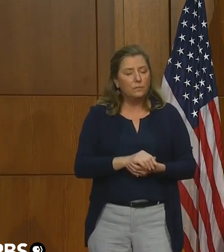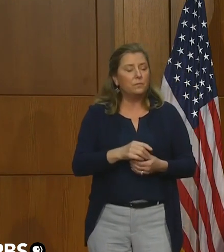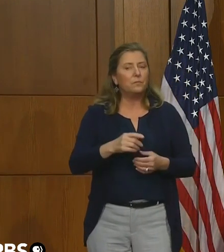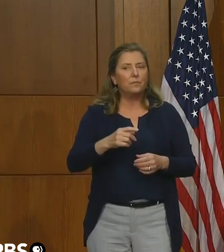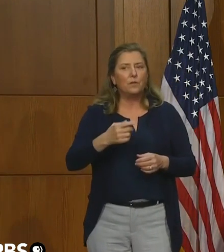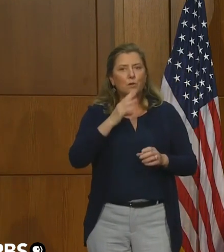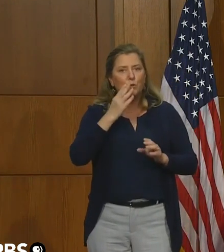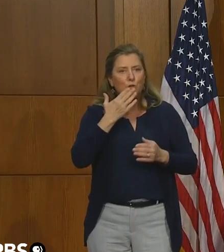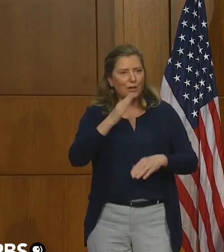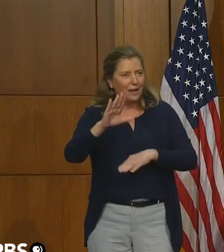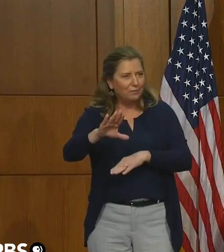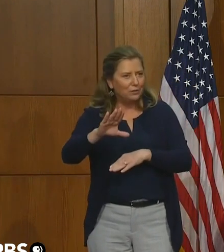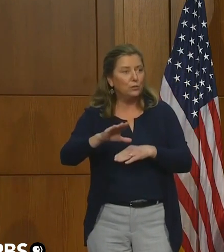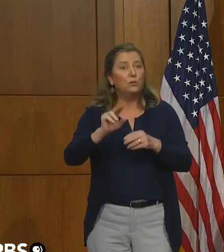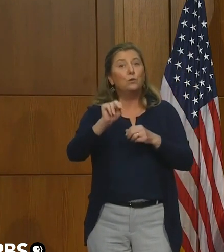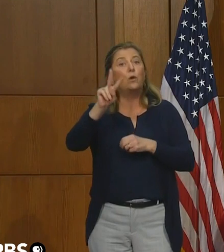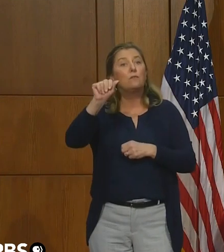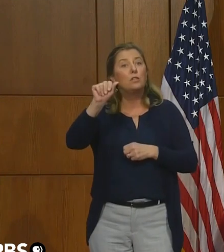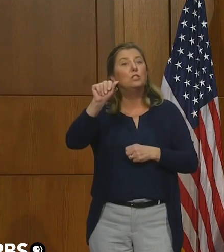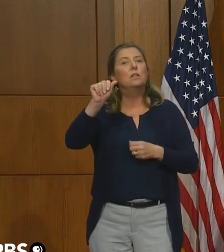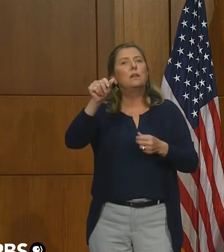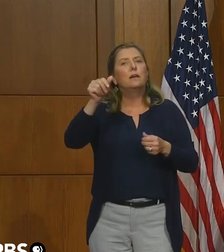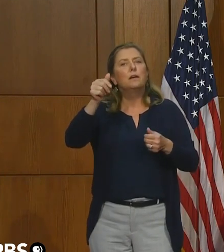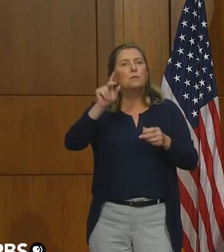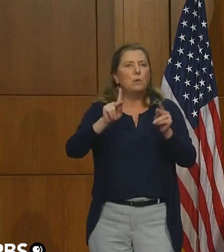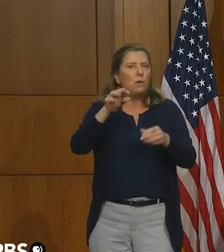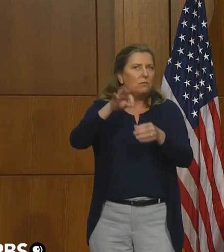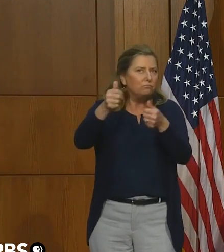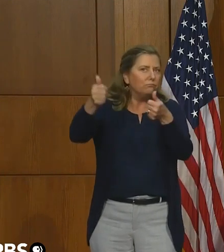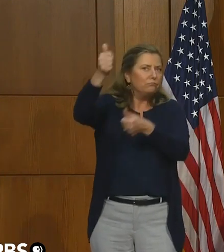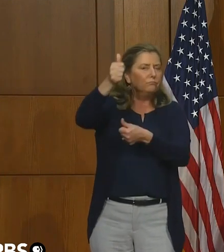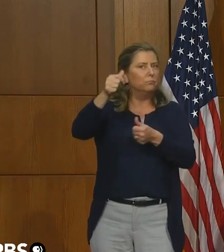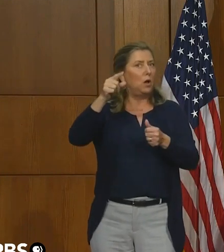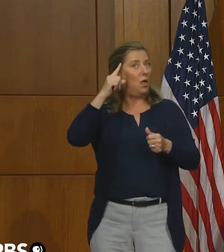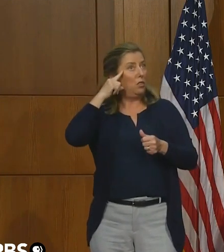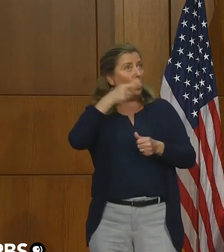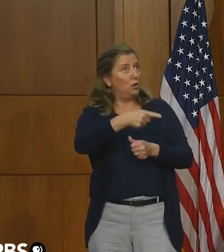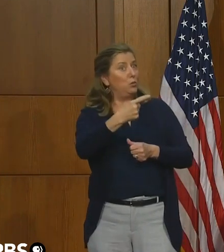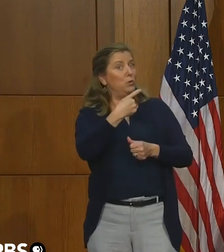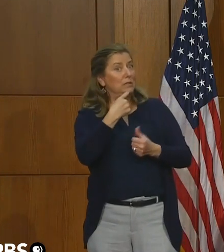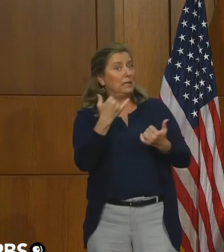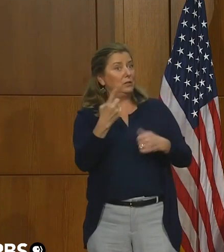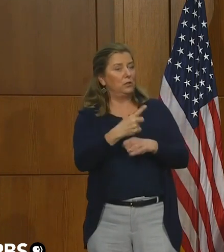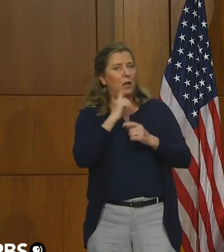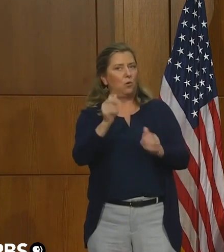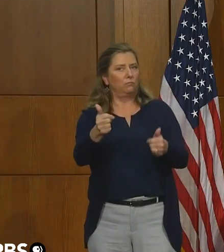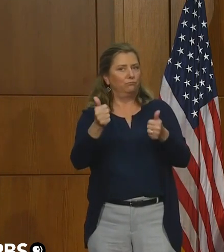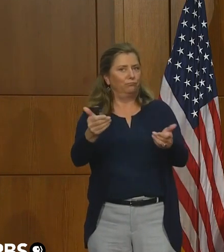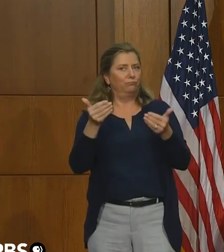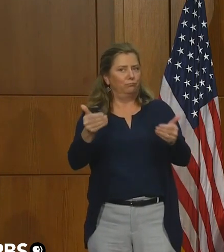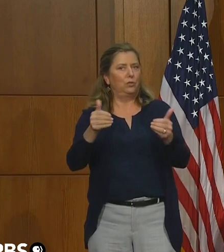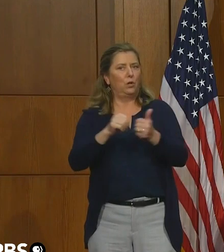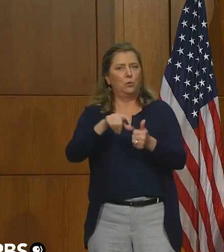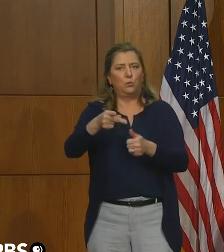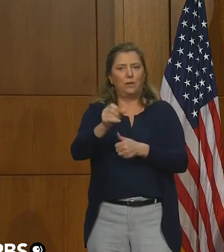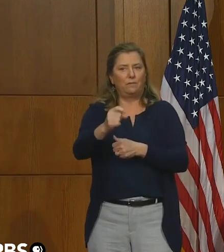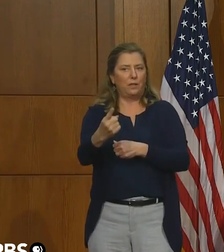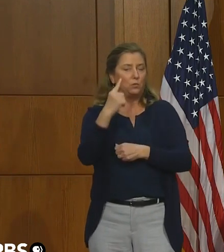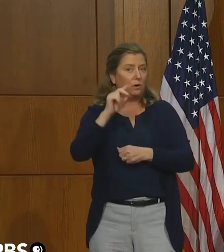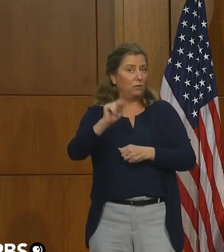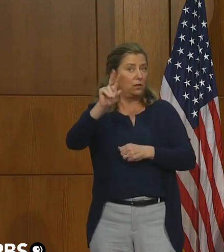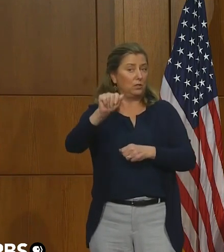Both of the Virginia elected leaders and businesses were expecting to hear you say today that you were going to green light phase one for Northern